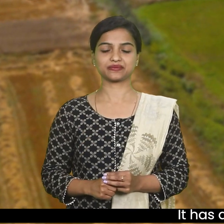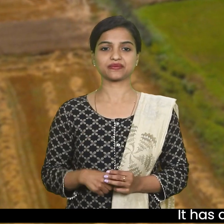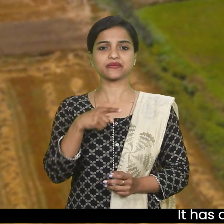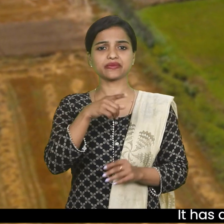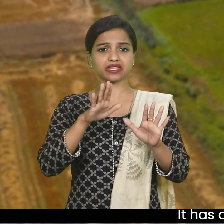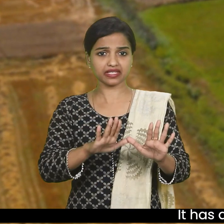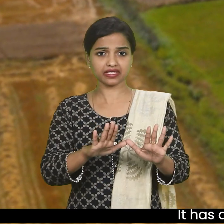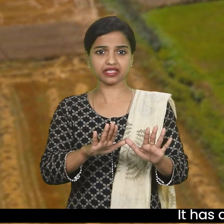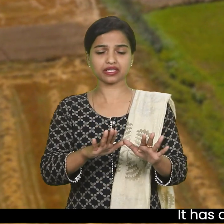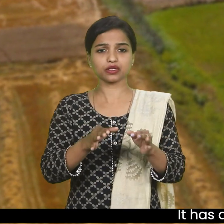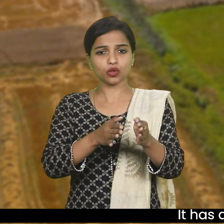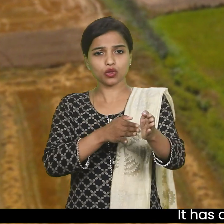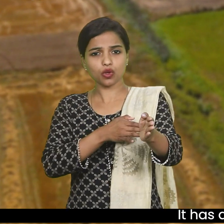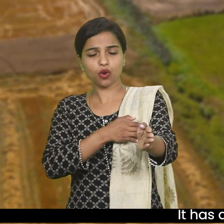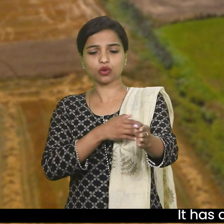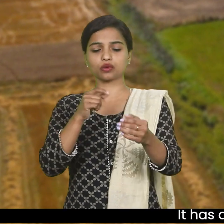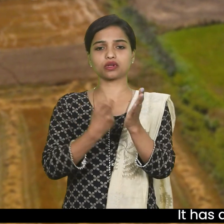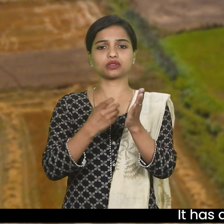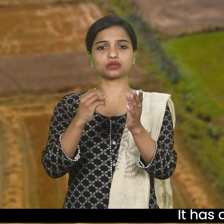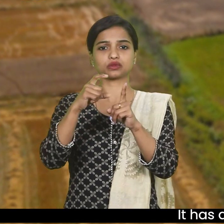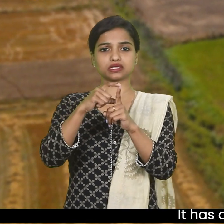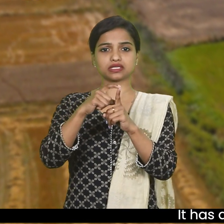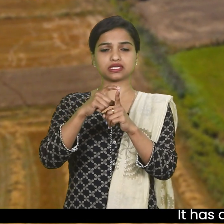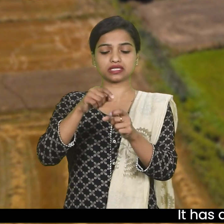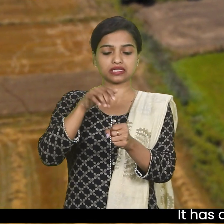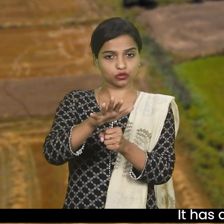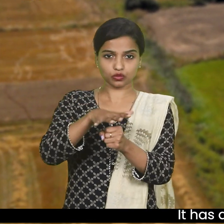It has a long rod of wood or iron.